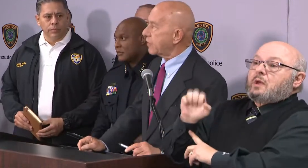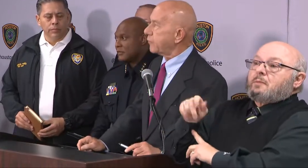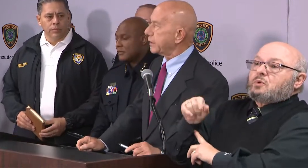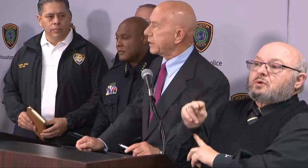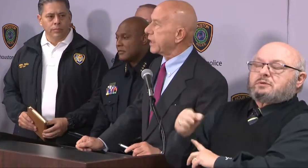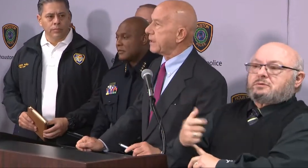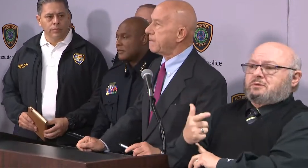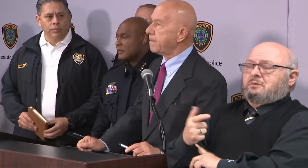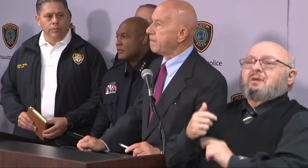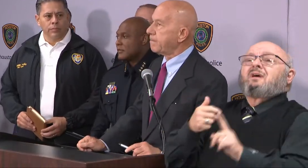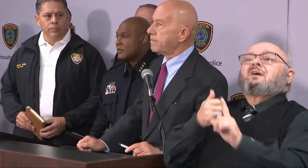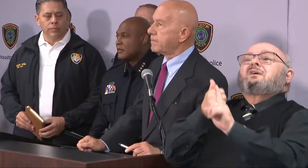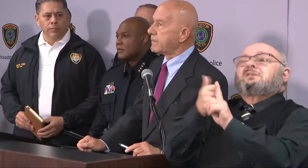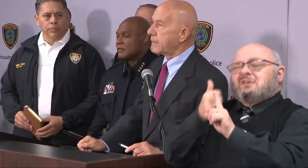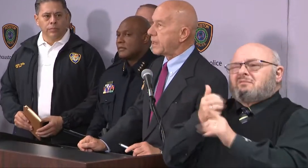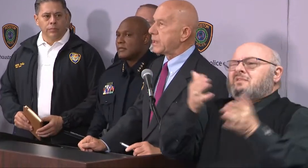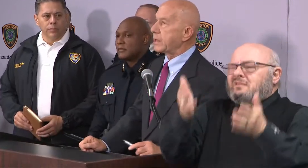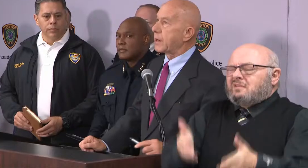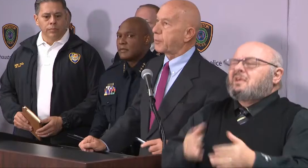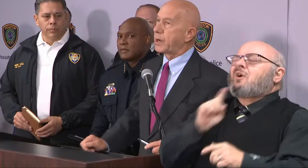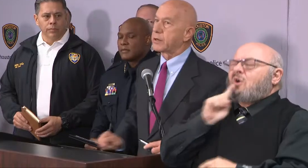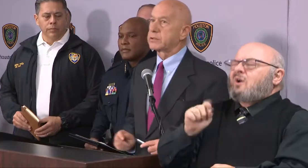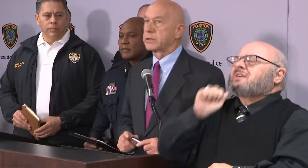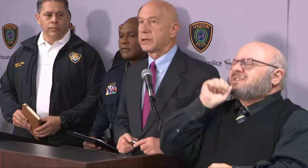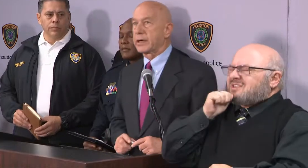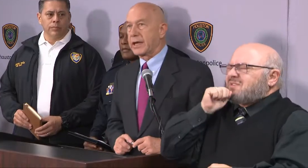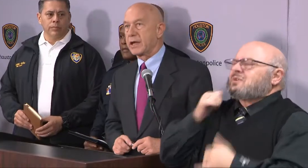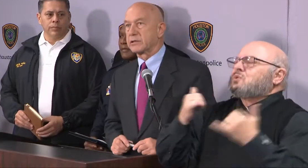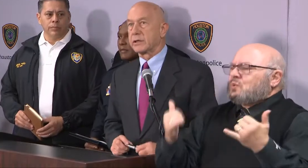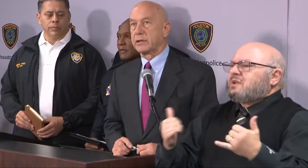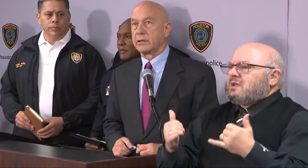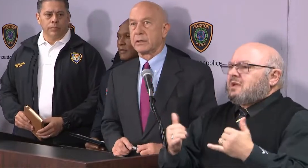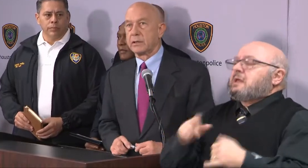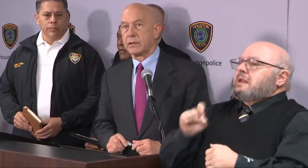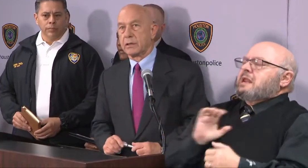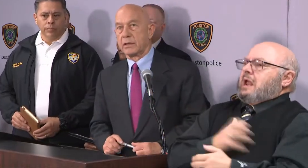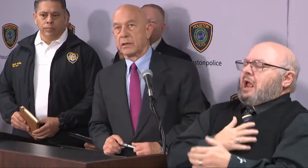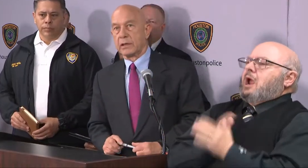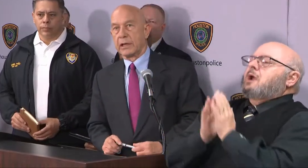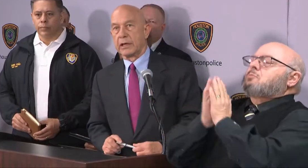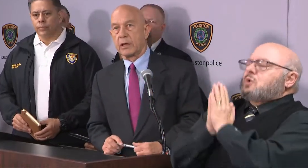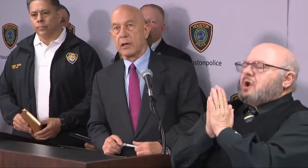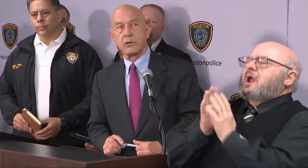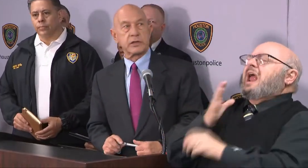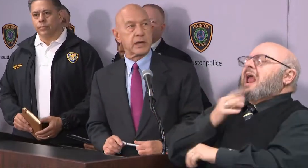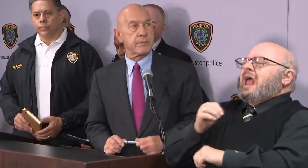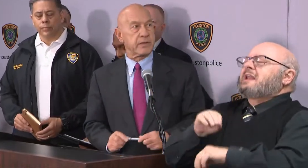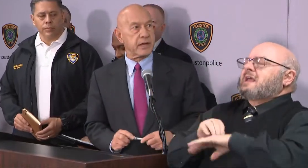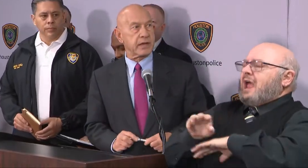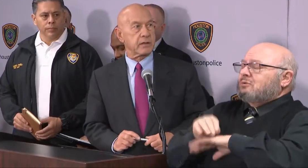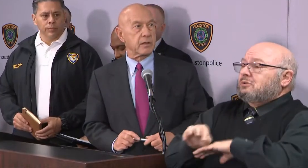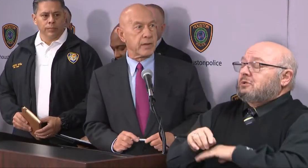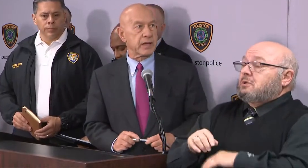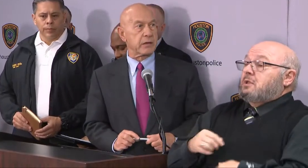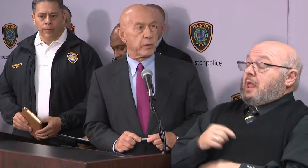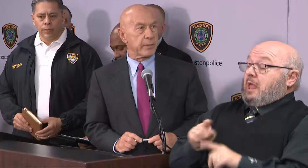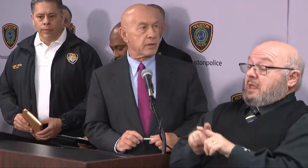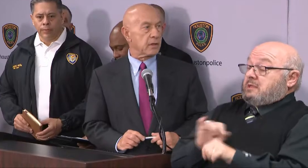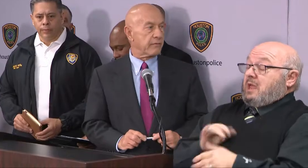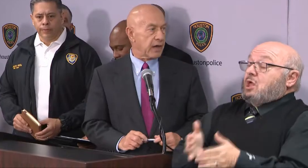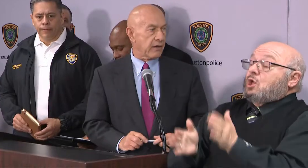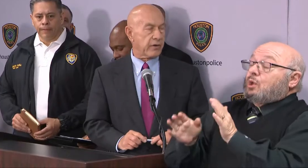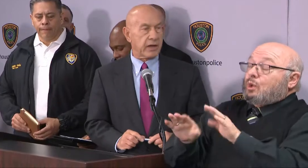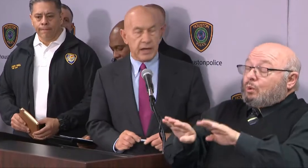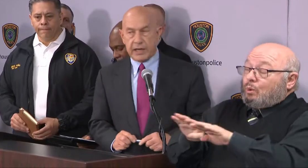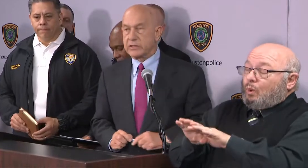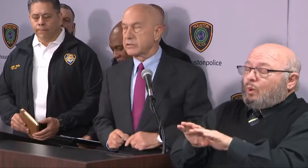They're suffering today. They need our prayers and our counseling. And in closing, let me thank the men and women